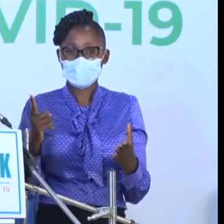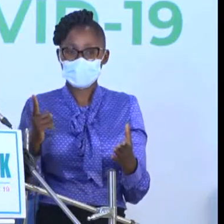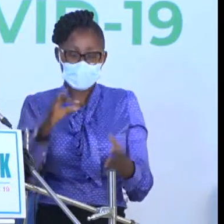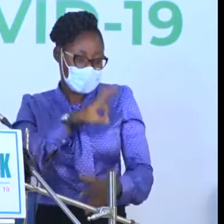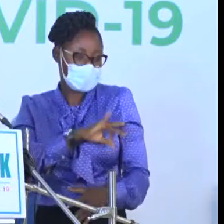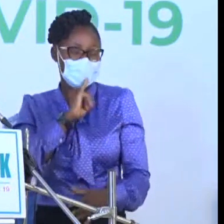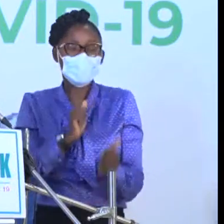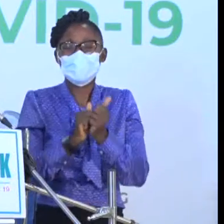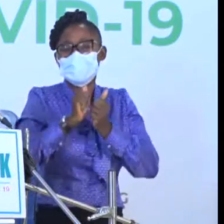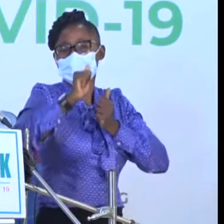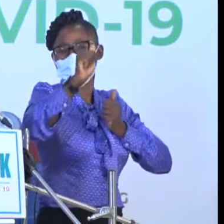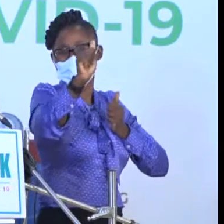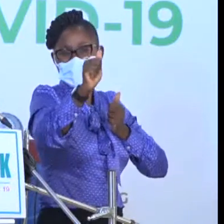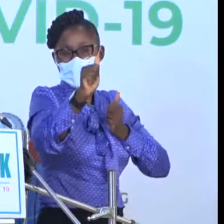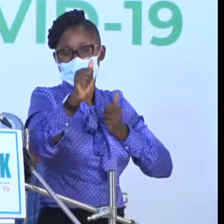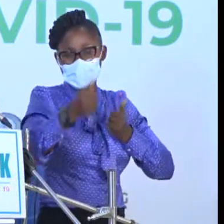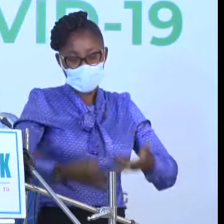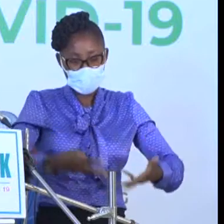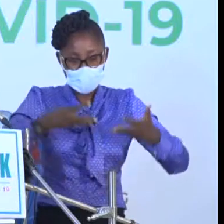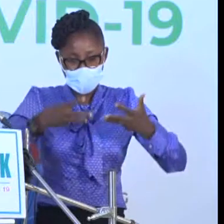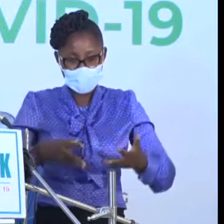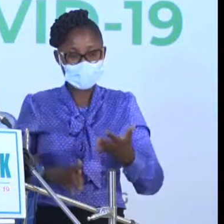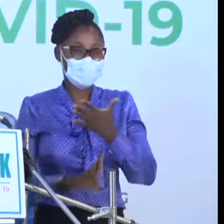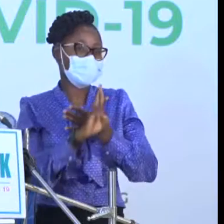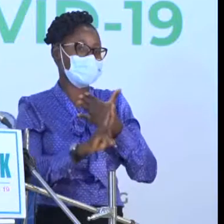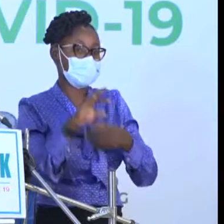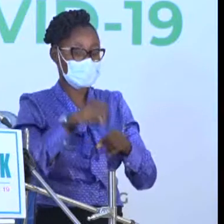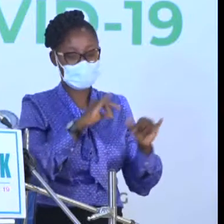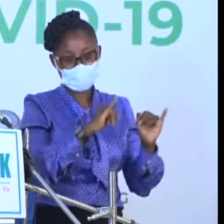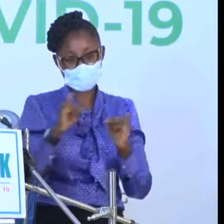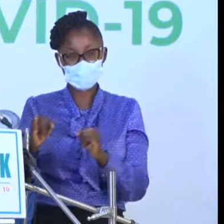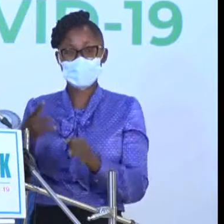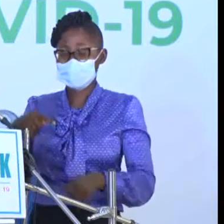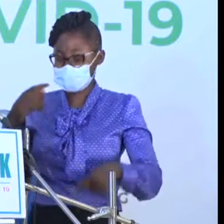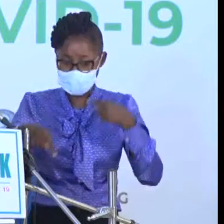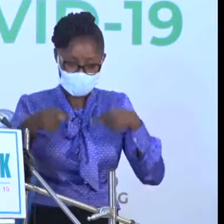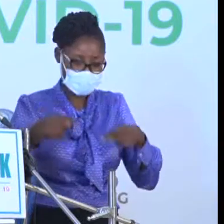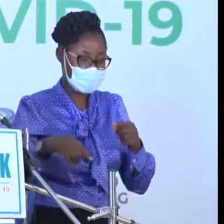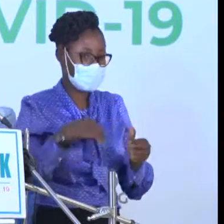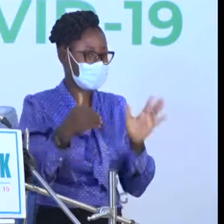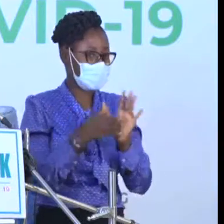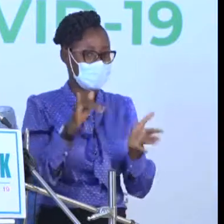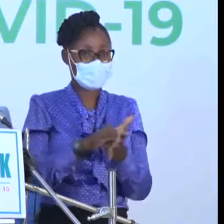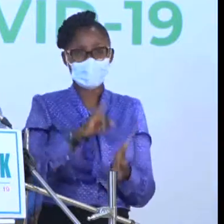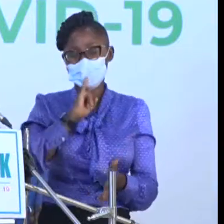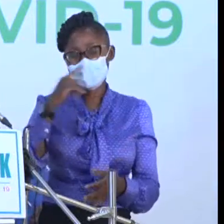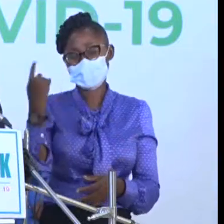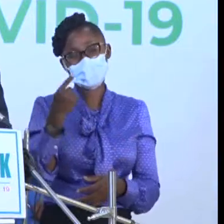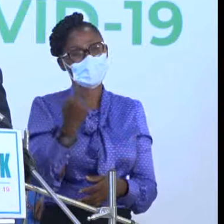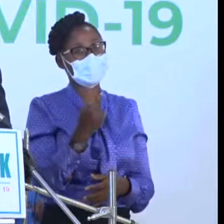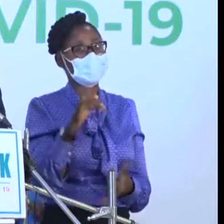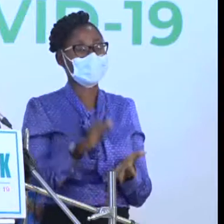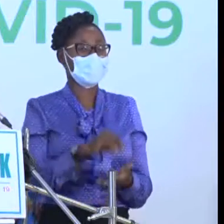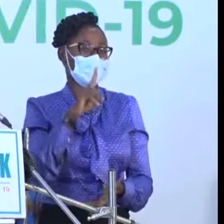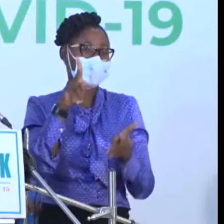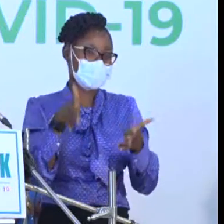far outweigh small risks in individuals. The argument against that is always, if it's in one person, the